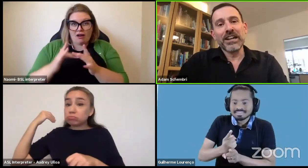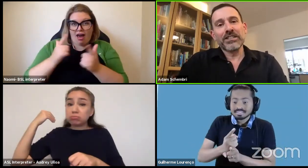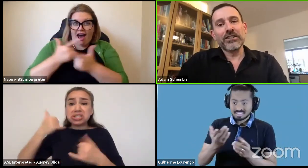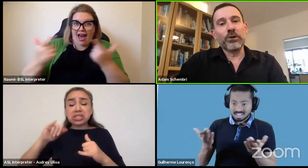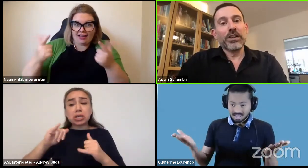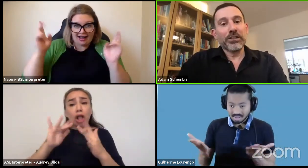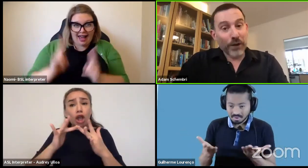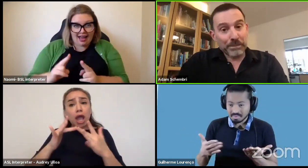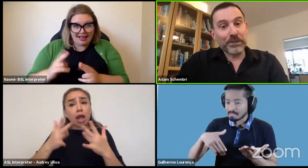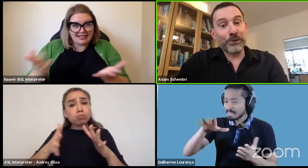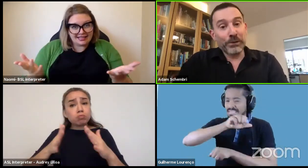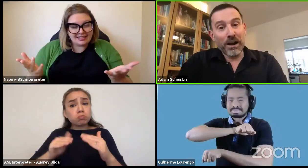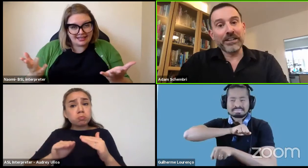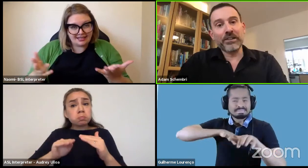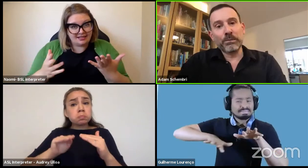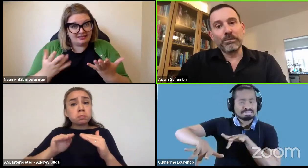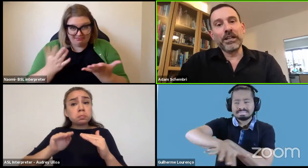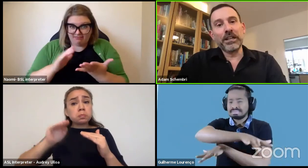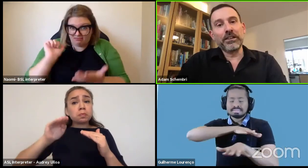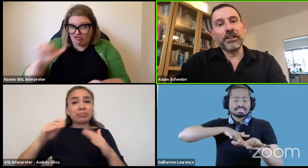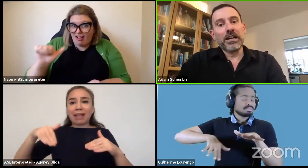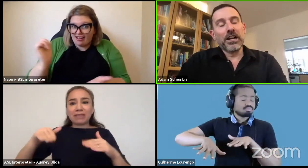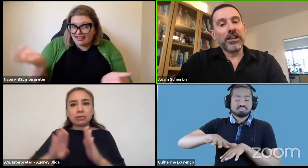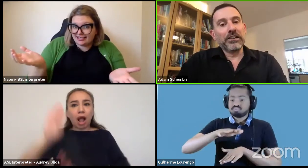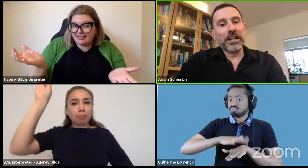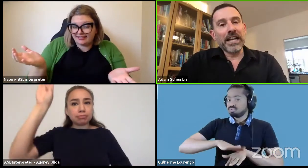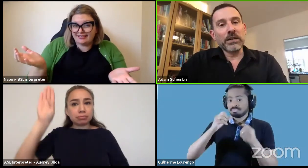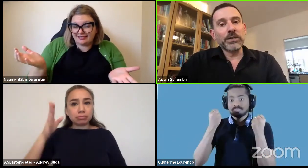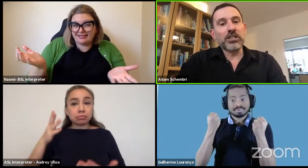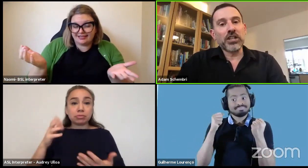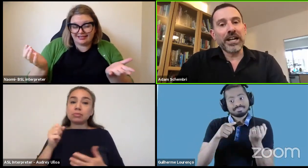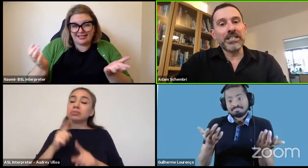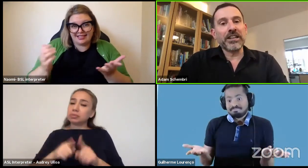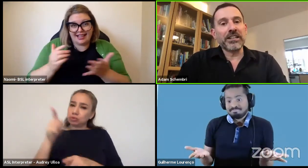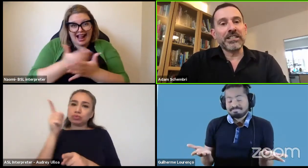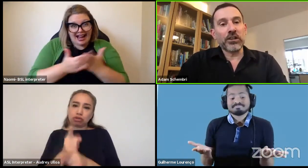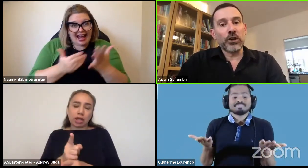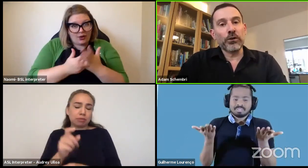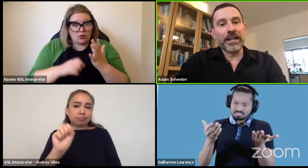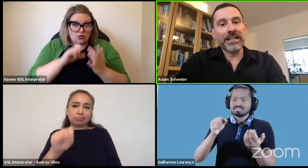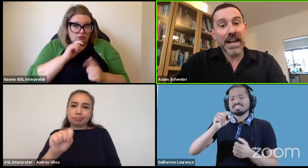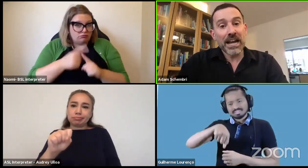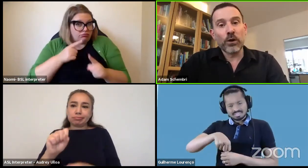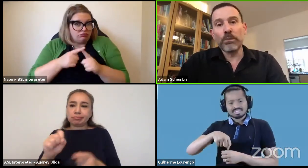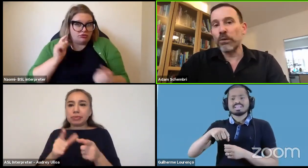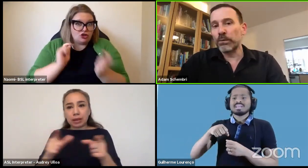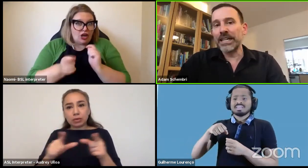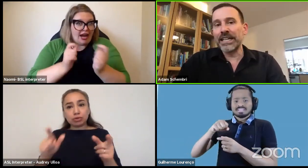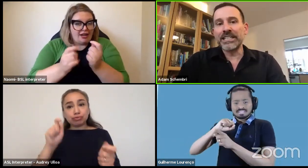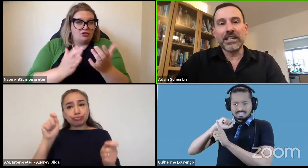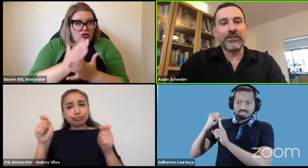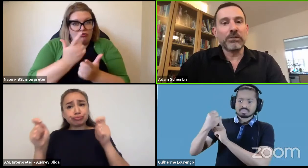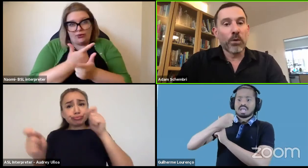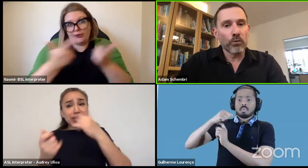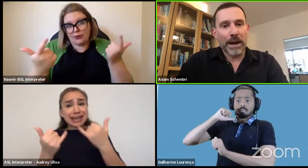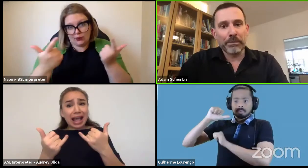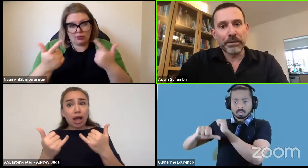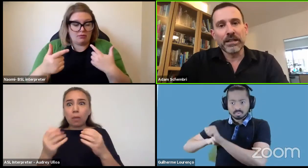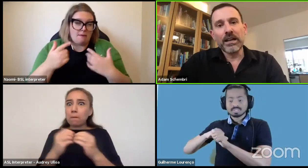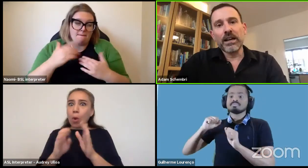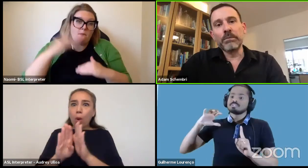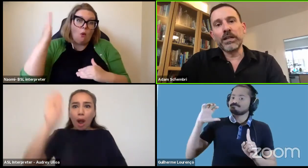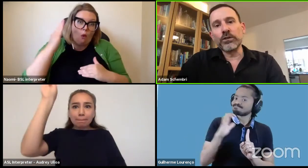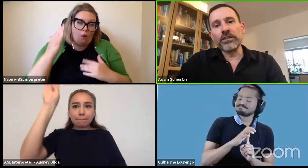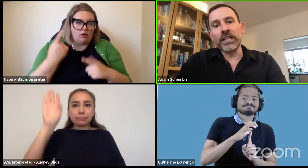communication. So you're absolutely right. The language change that is occurring now probably is even more